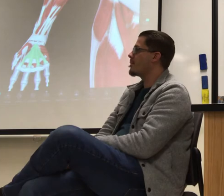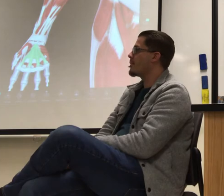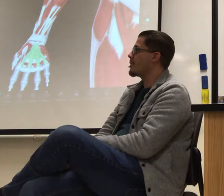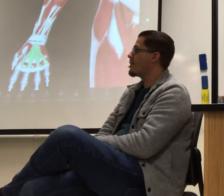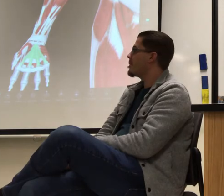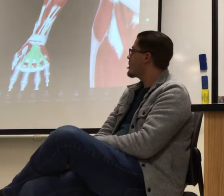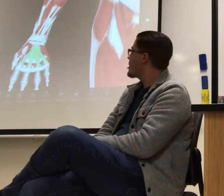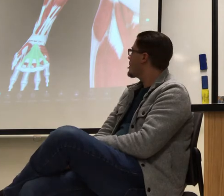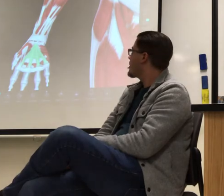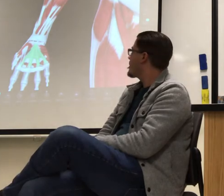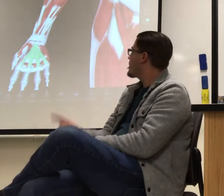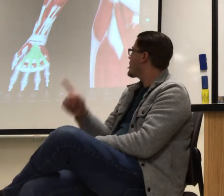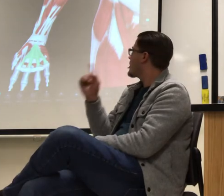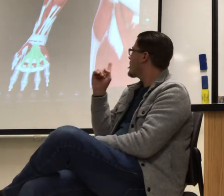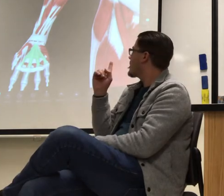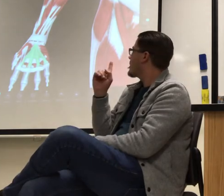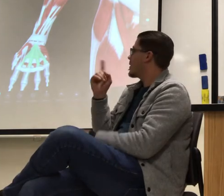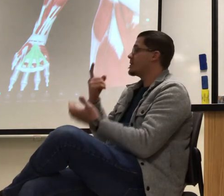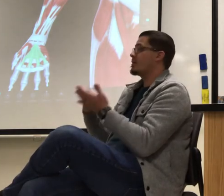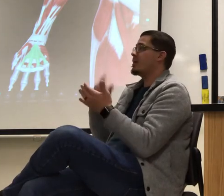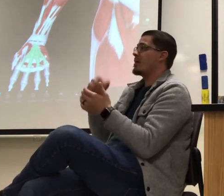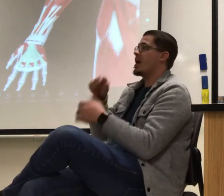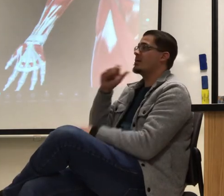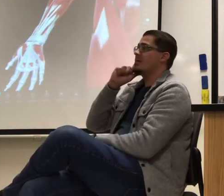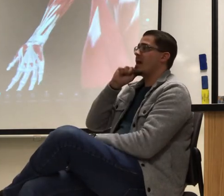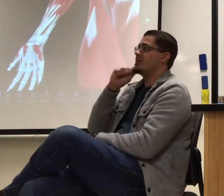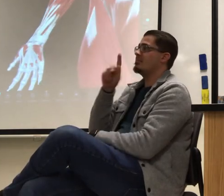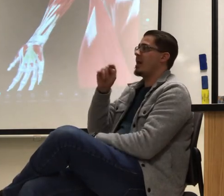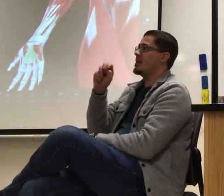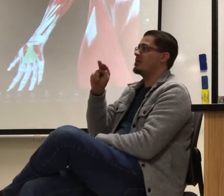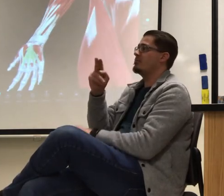as a tendon graft for other procedures.